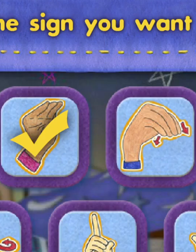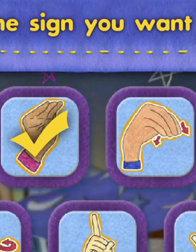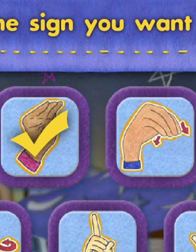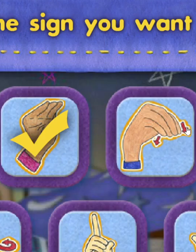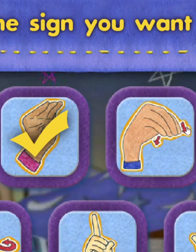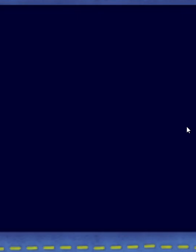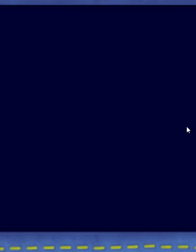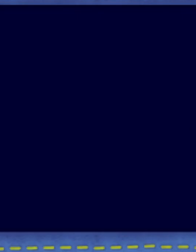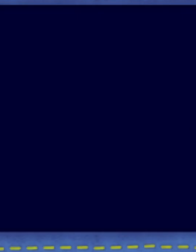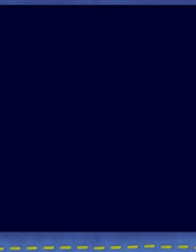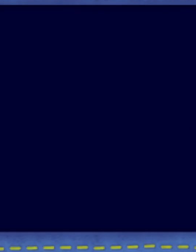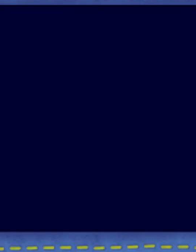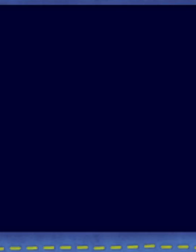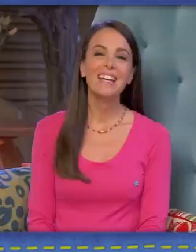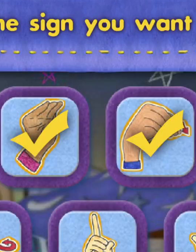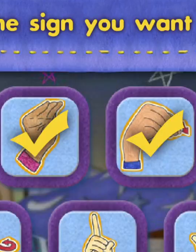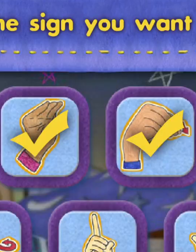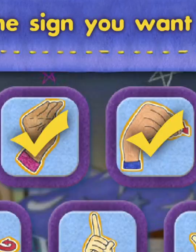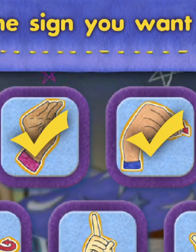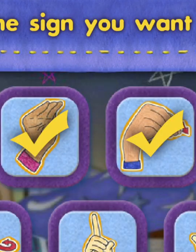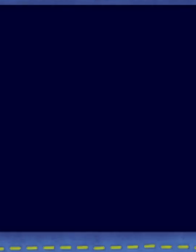Would you